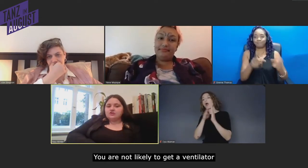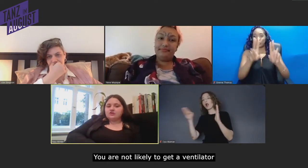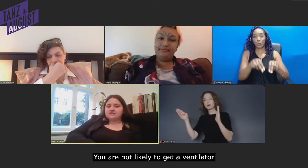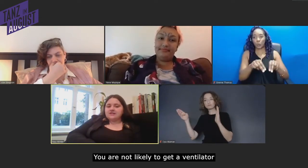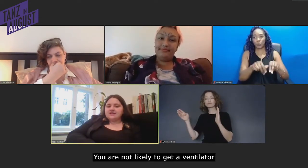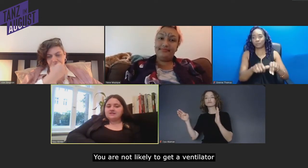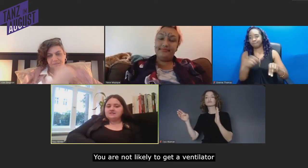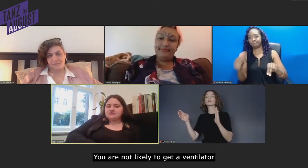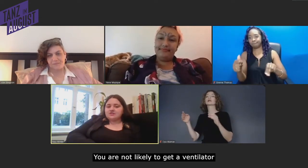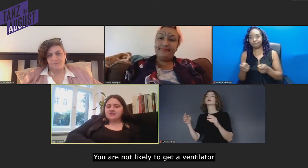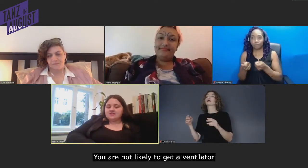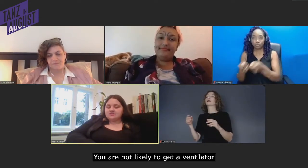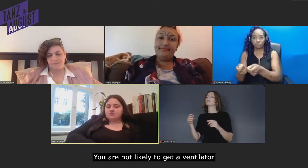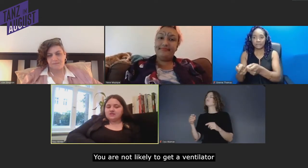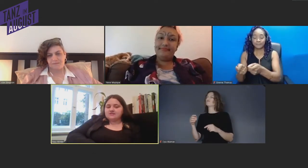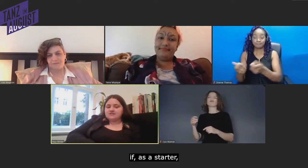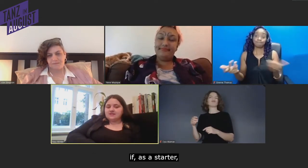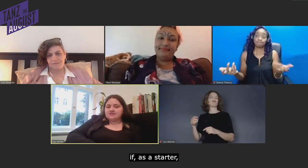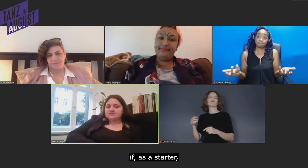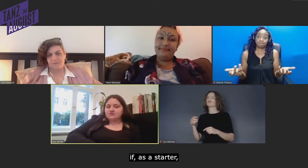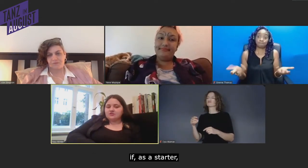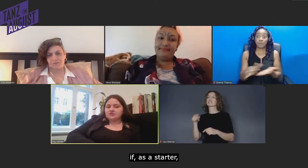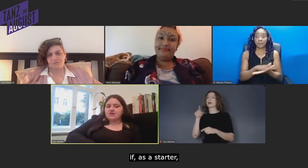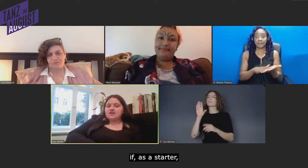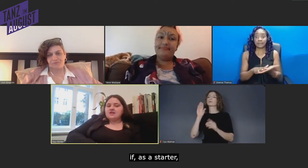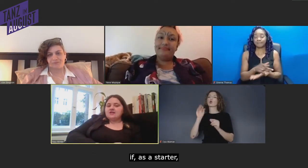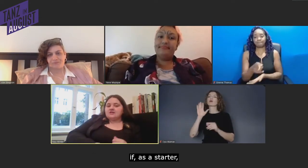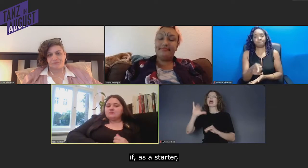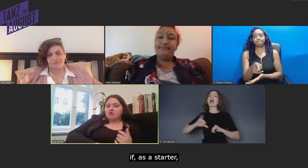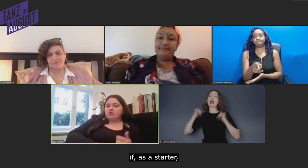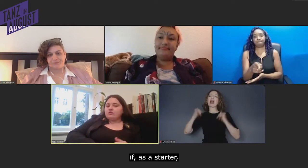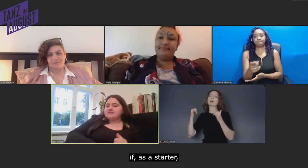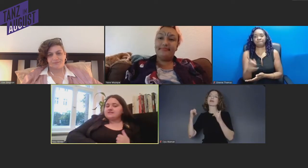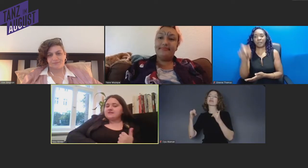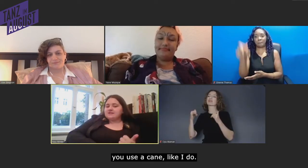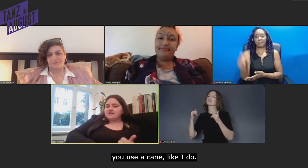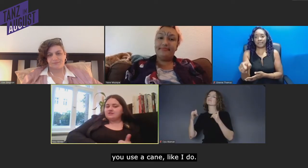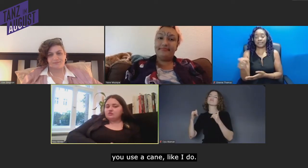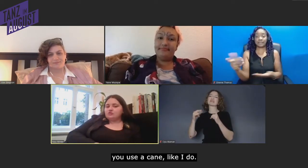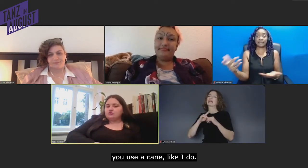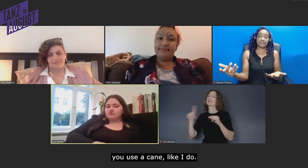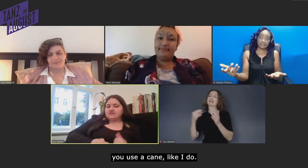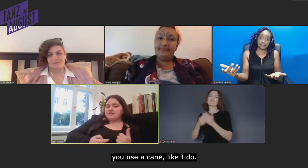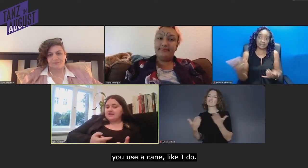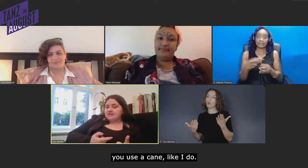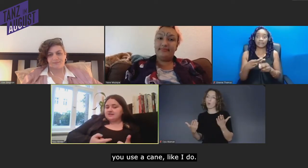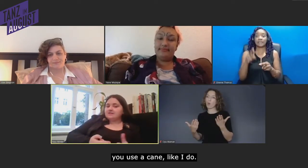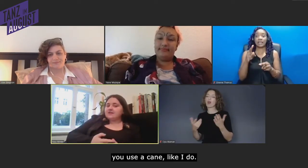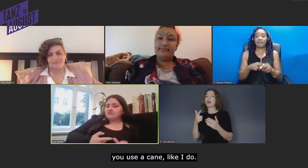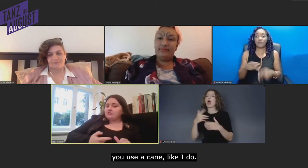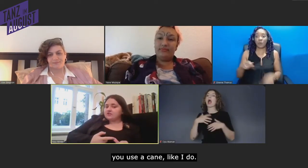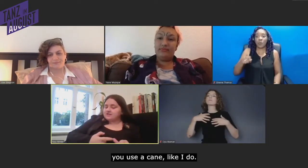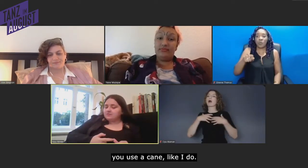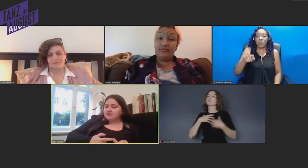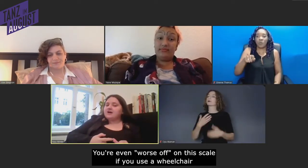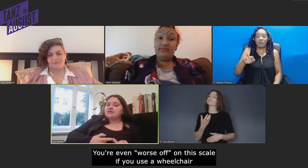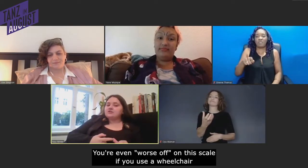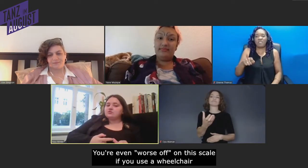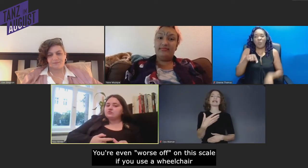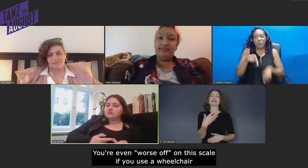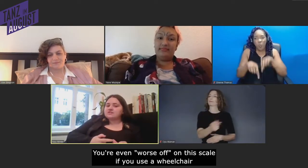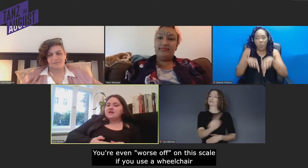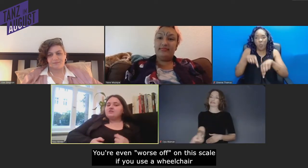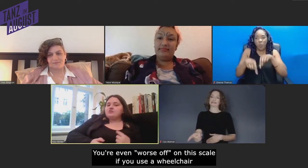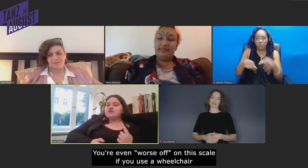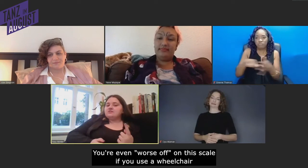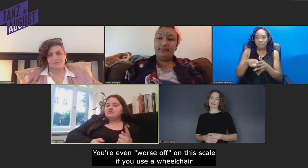you're not likely to get a ventilator already starting if you use a cane, like for example I